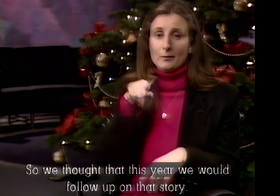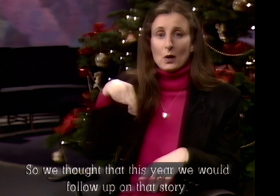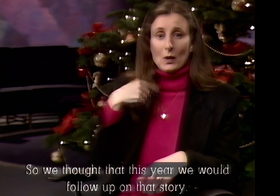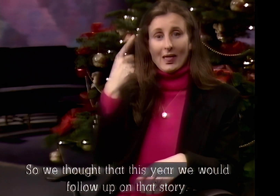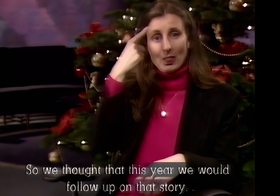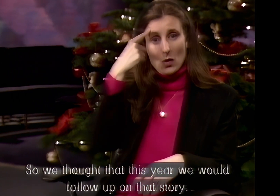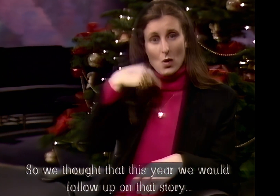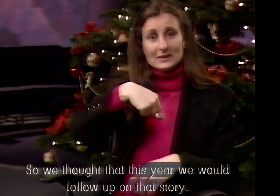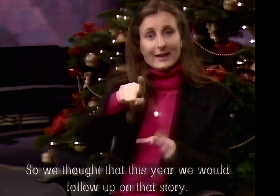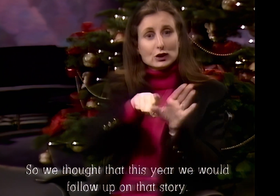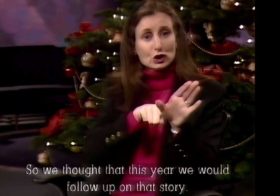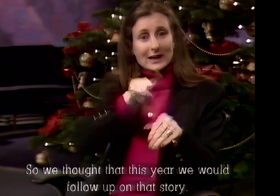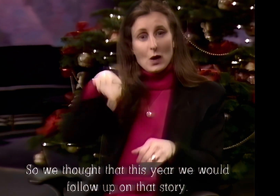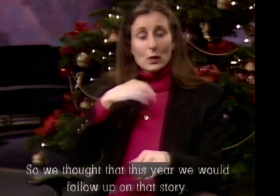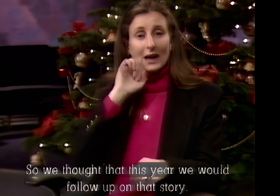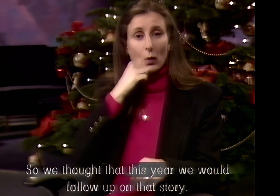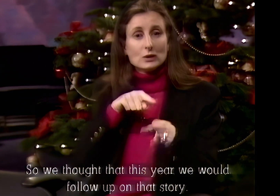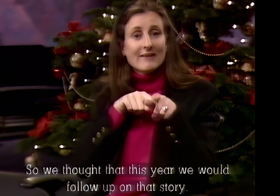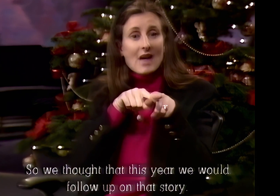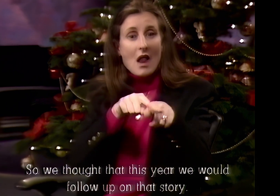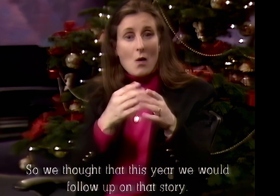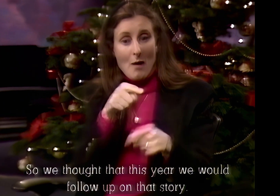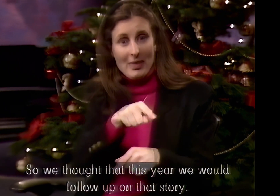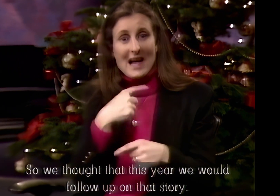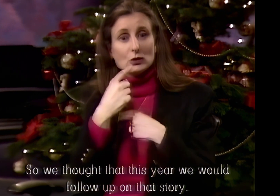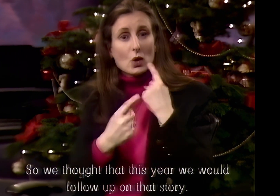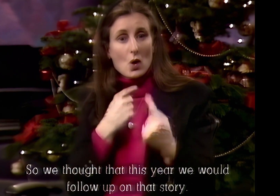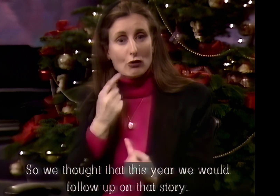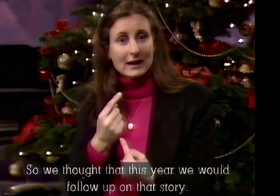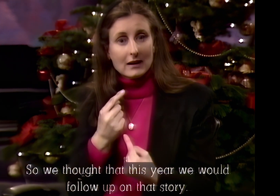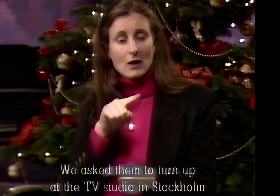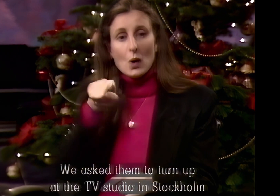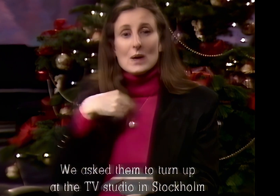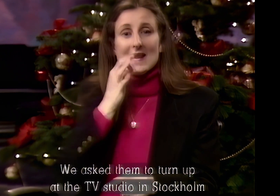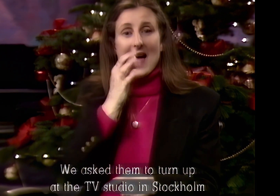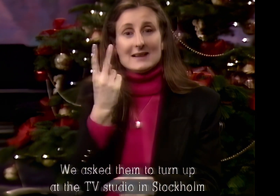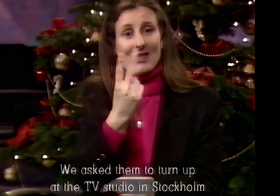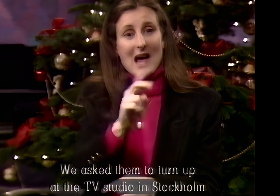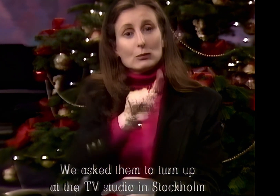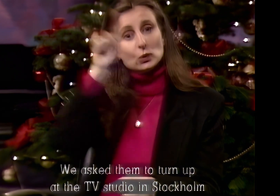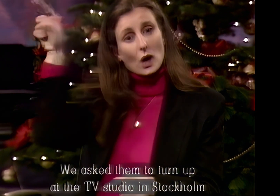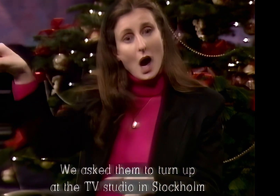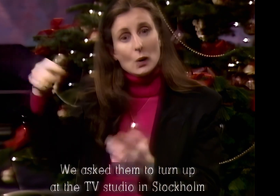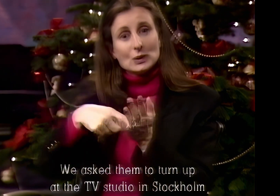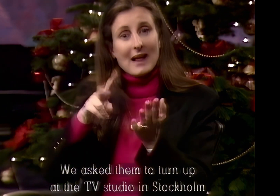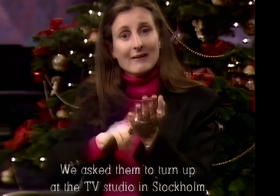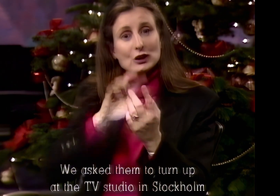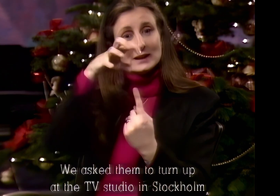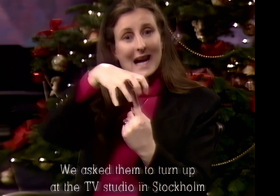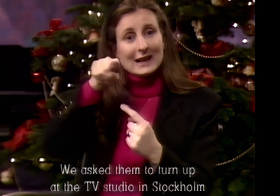So we thought this year that we'd follow up on that story. We asked them to turn up at the television studio in